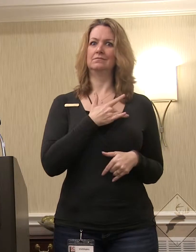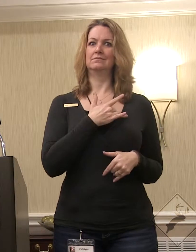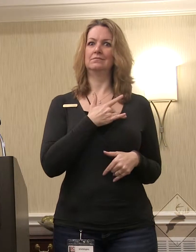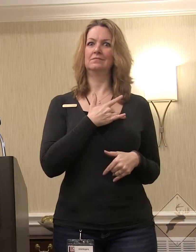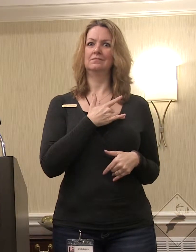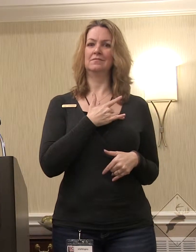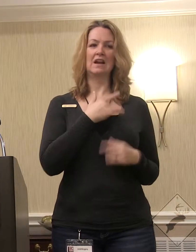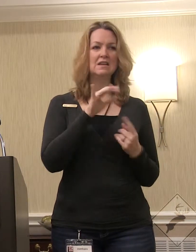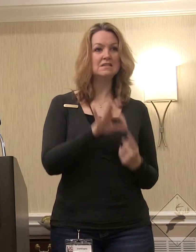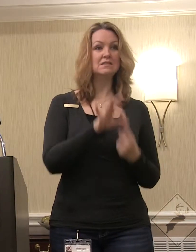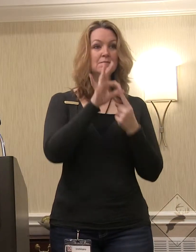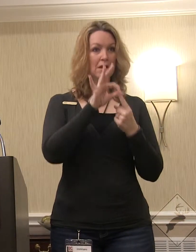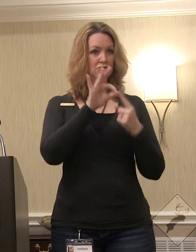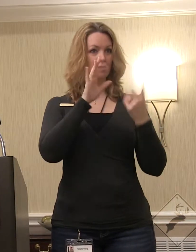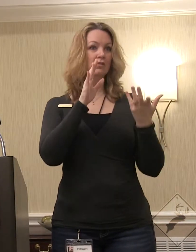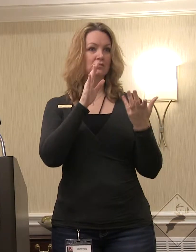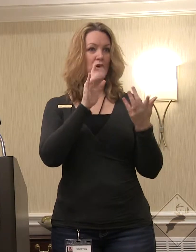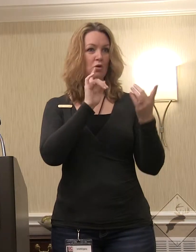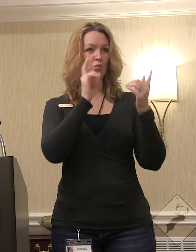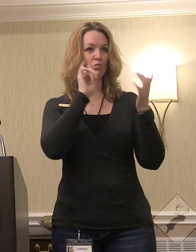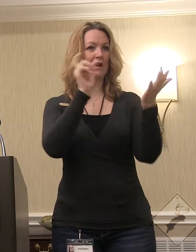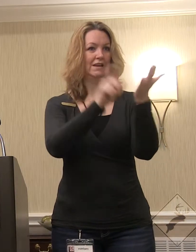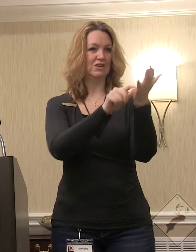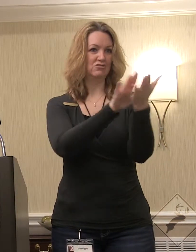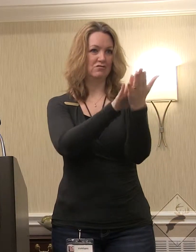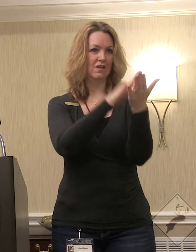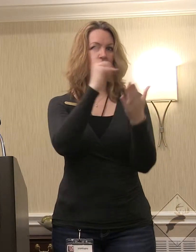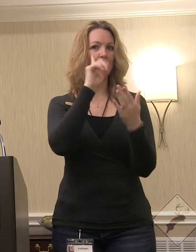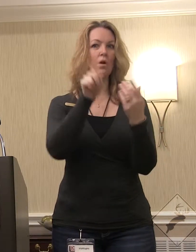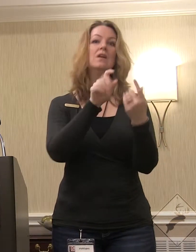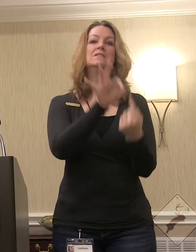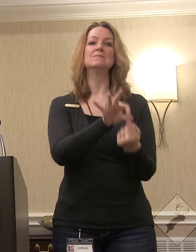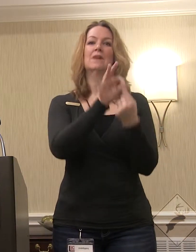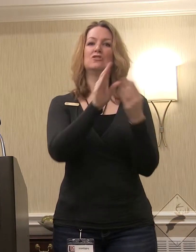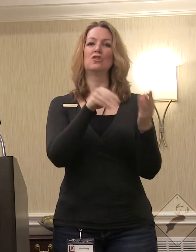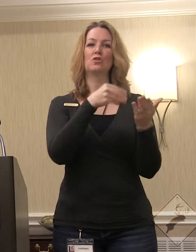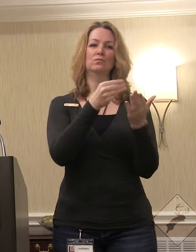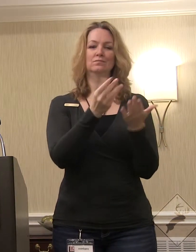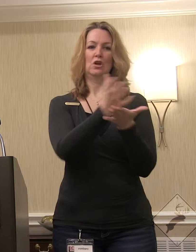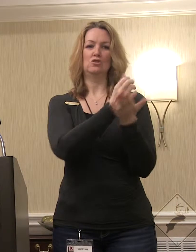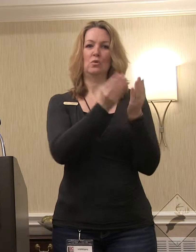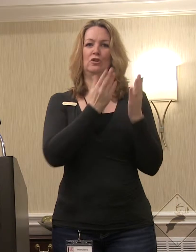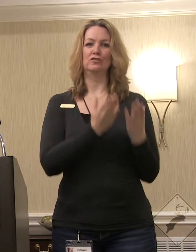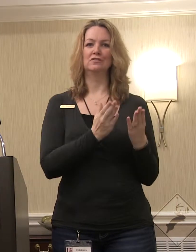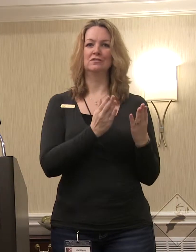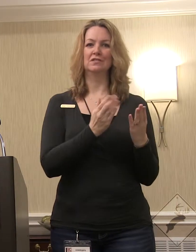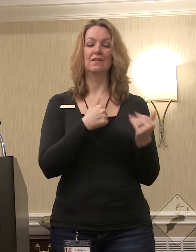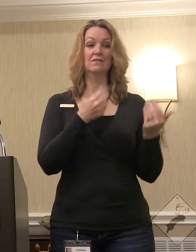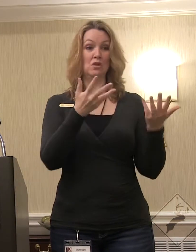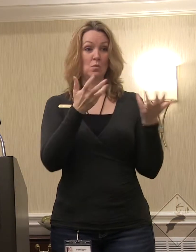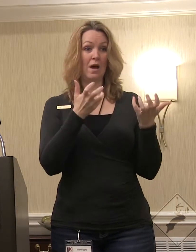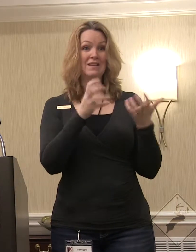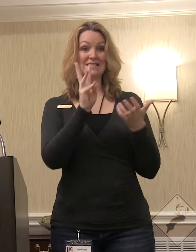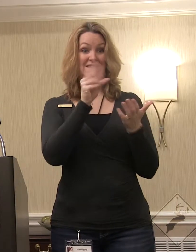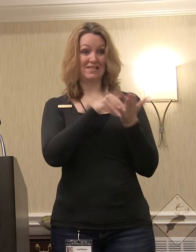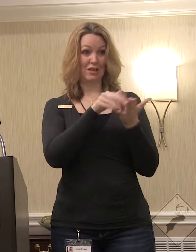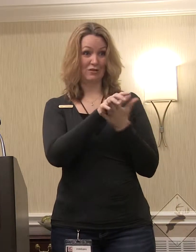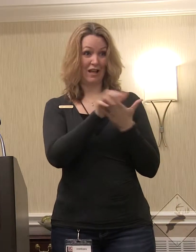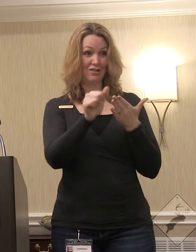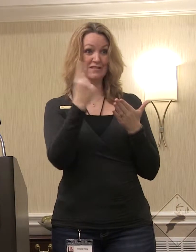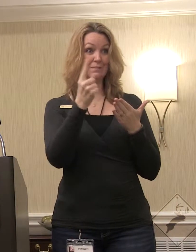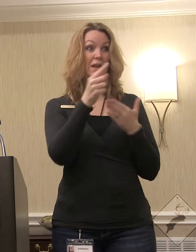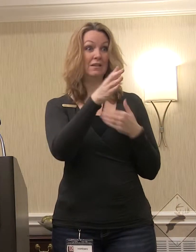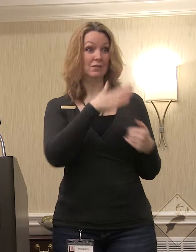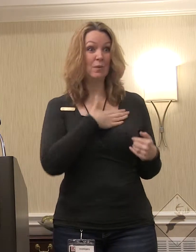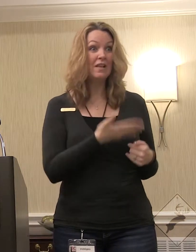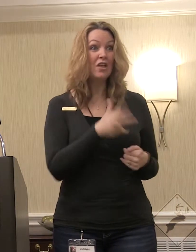Provide special recognition to special donors. If you're looking to raise $6,000 for a project and you have somebody